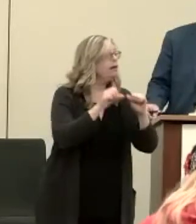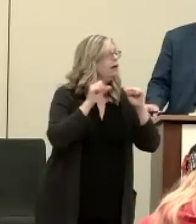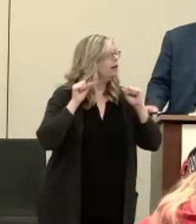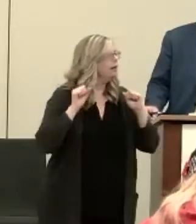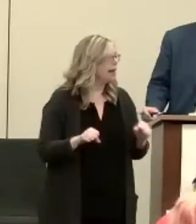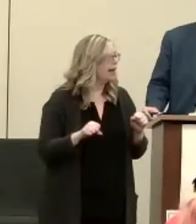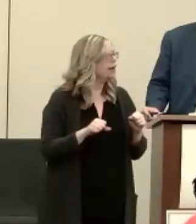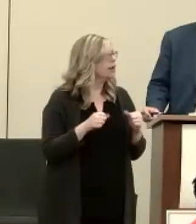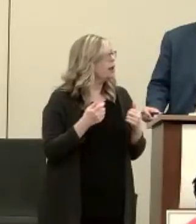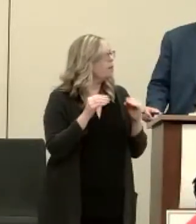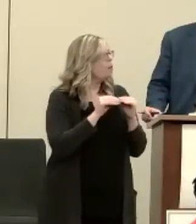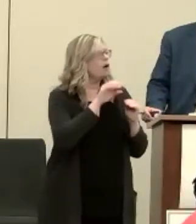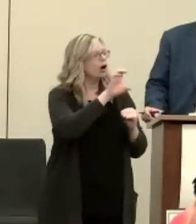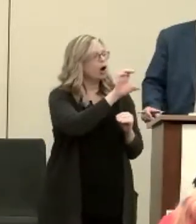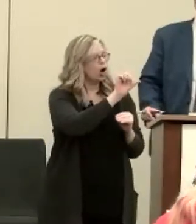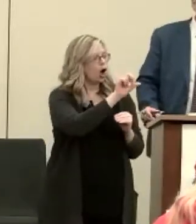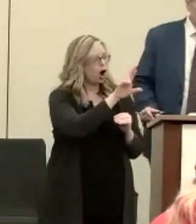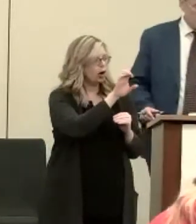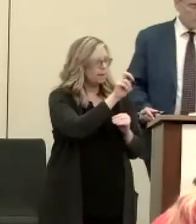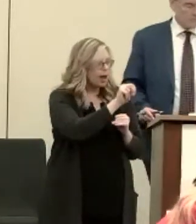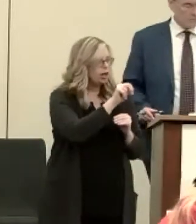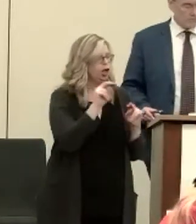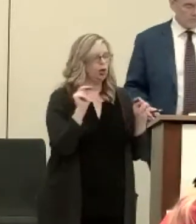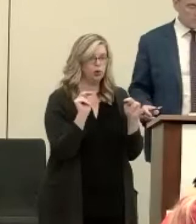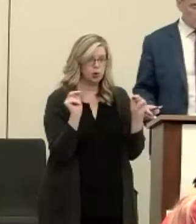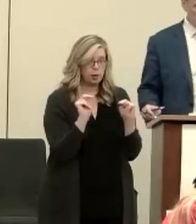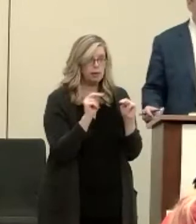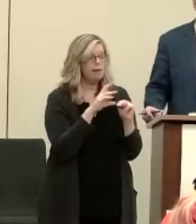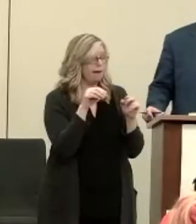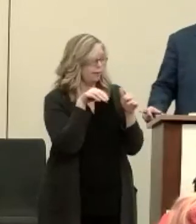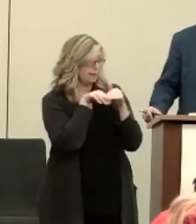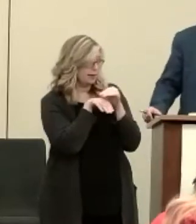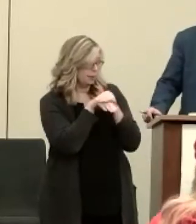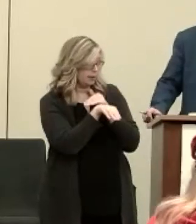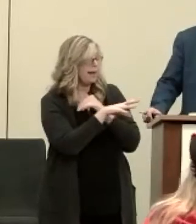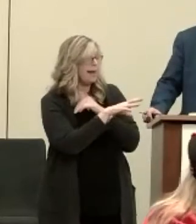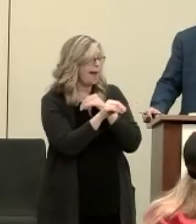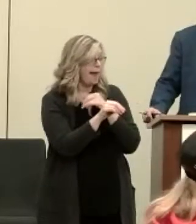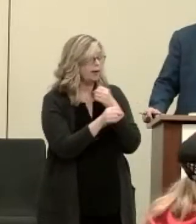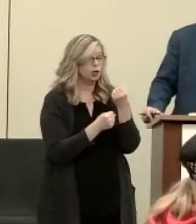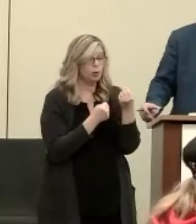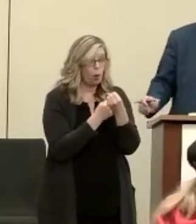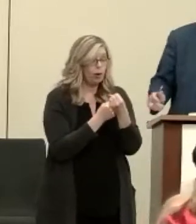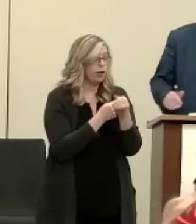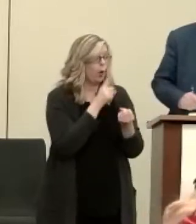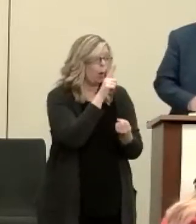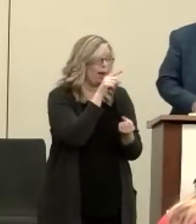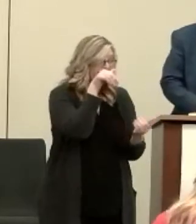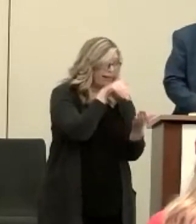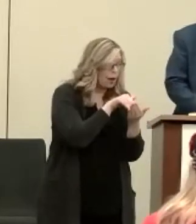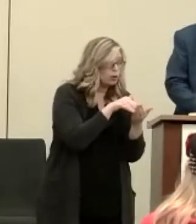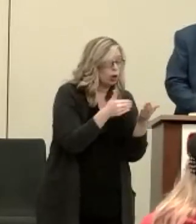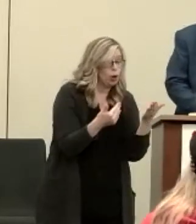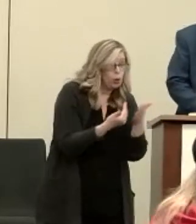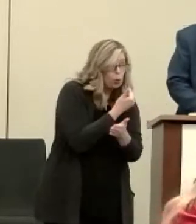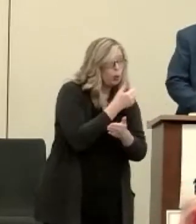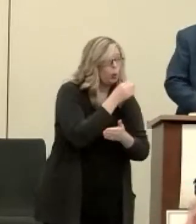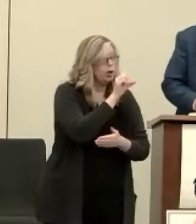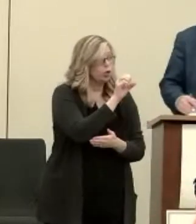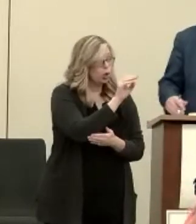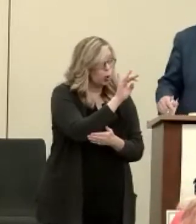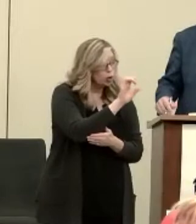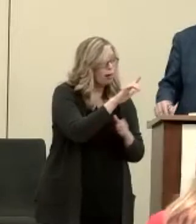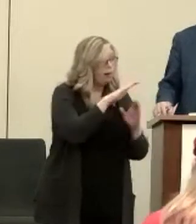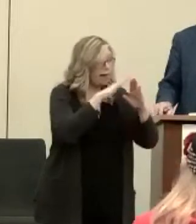towards carbon neutral and accessibility, as well as supporting the 1,000 new social